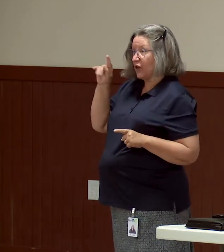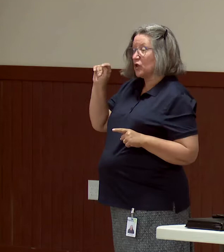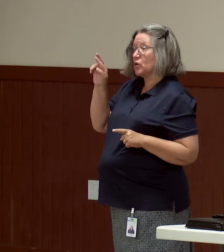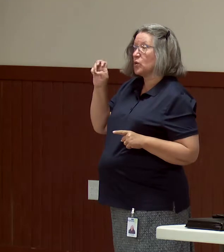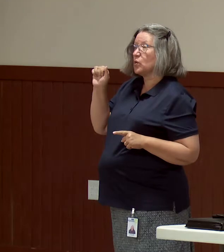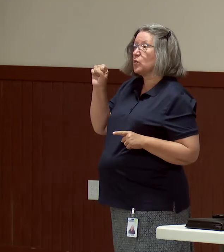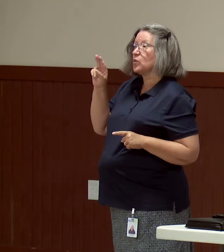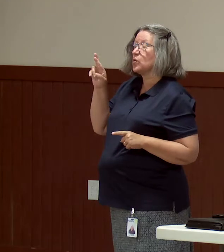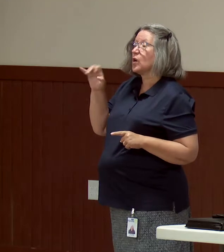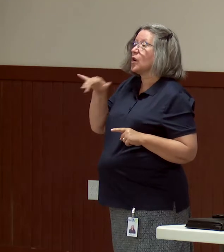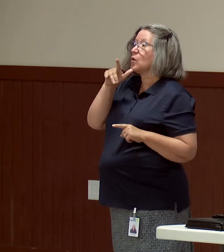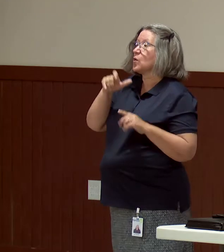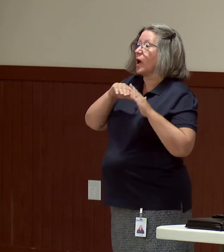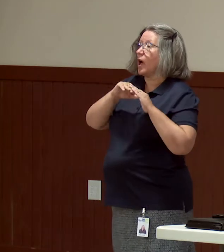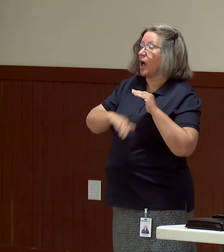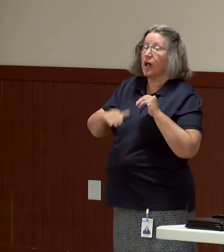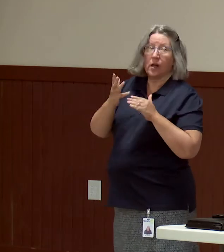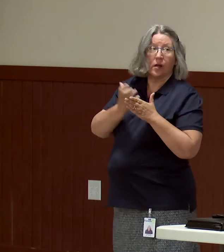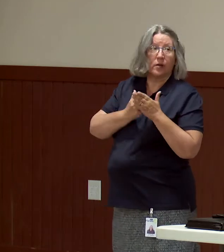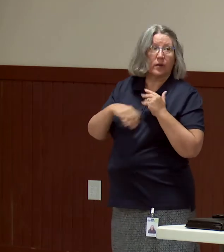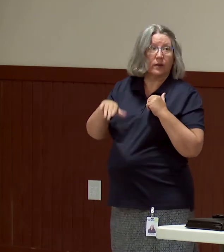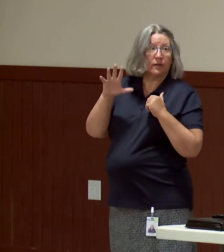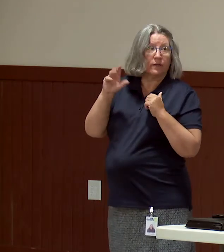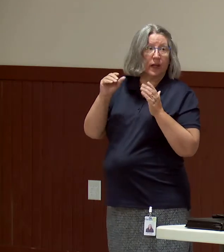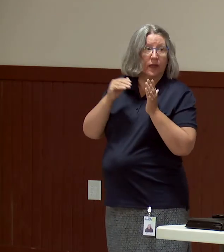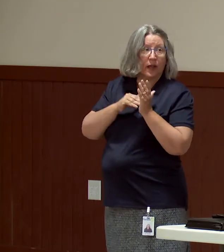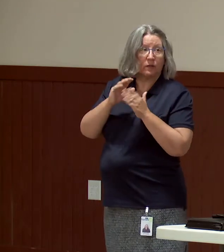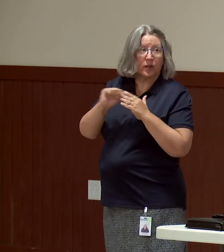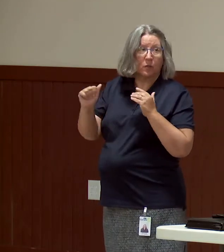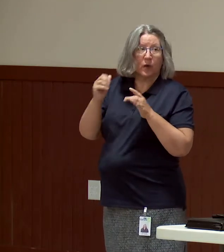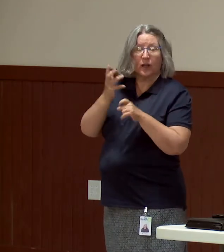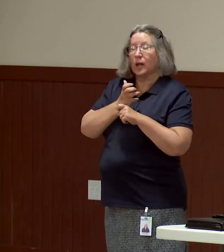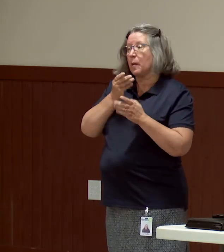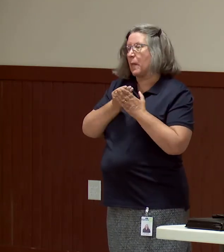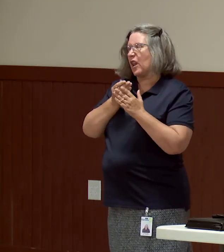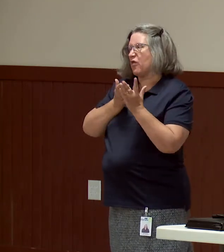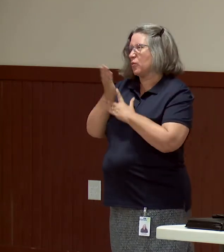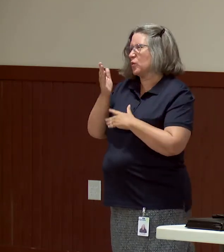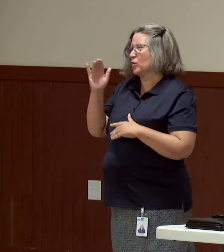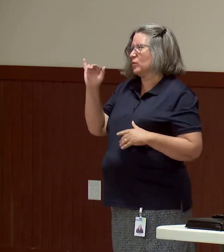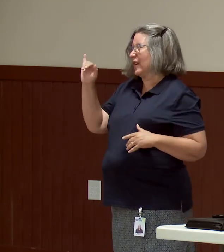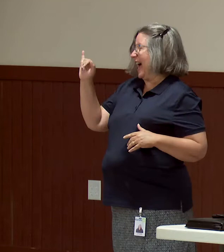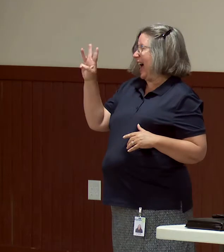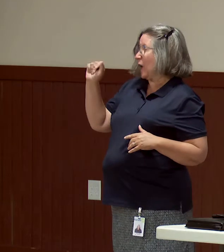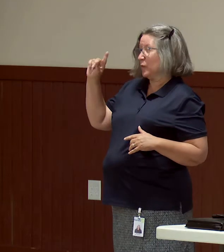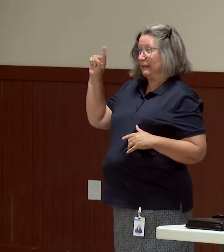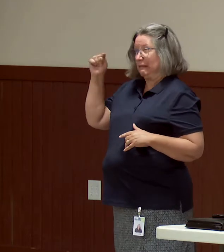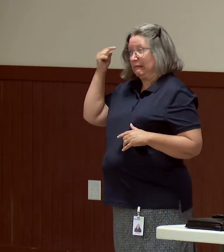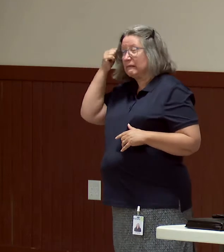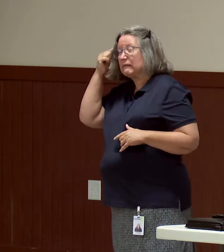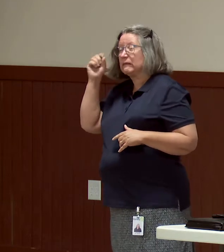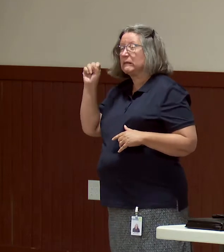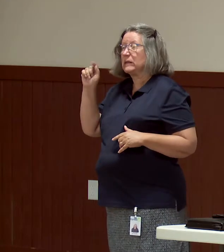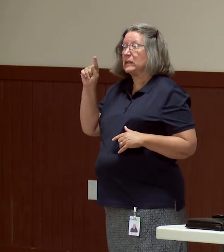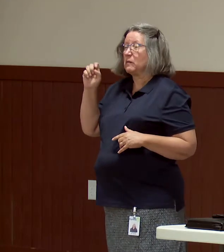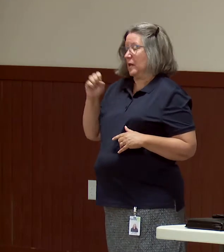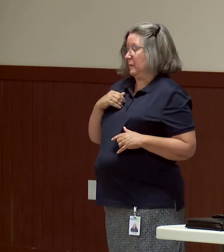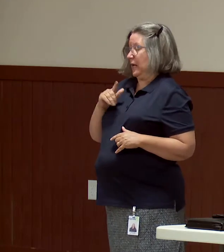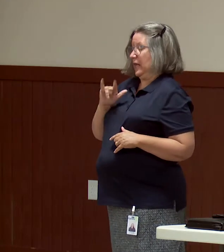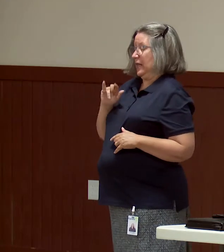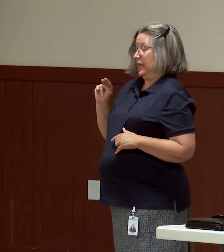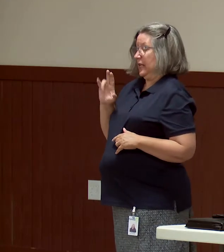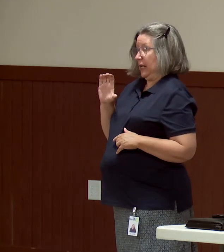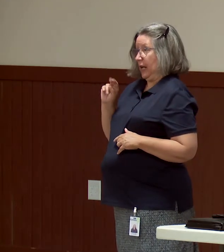under 50,000 will be getting their ARPA money through the state, and that's going to come at a later time. Linn County has already received its